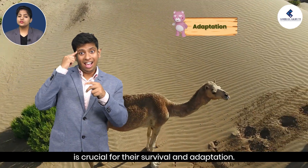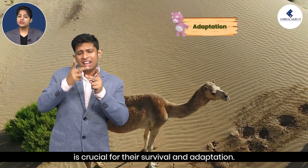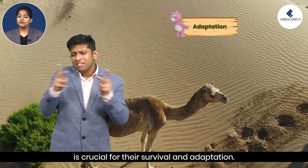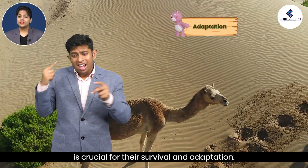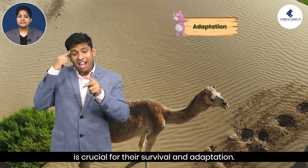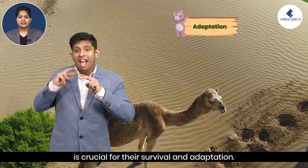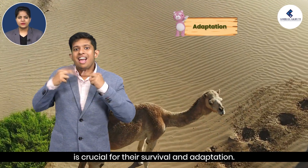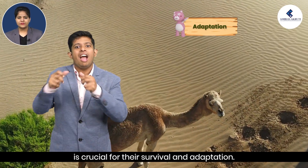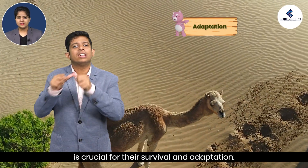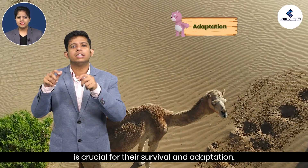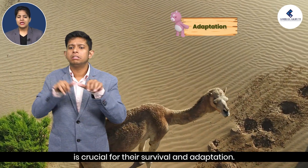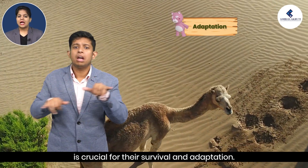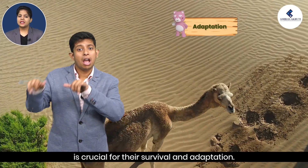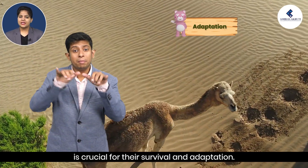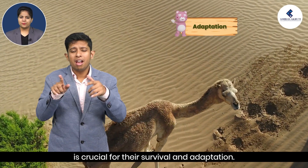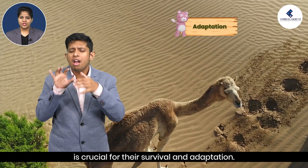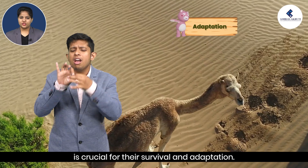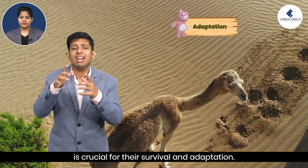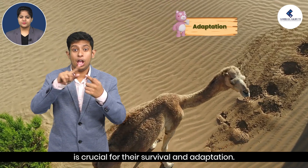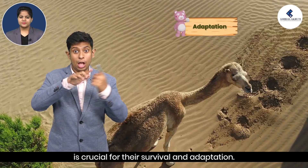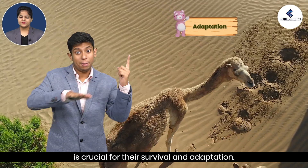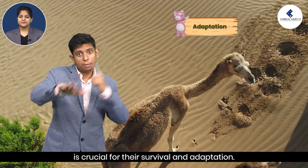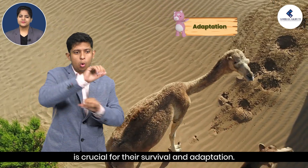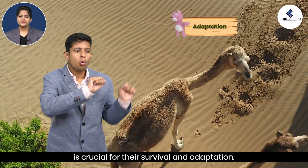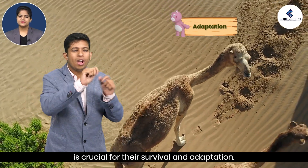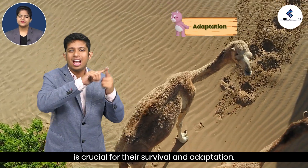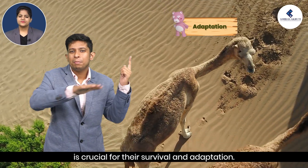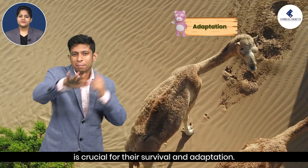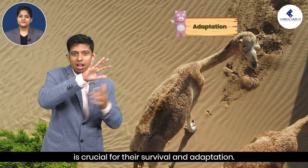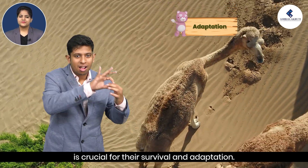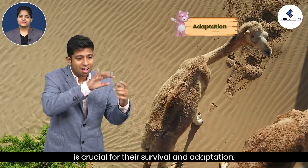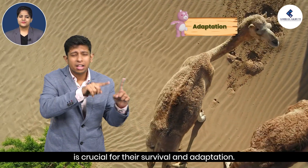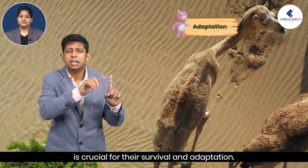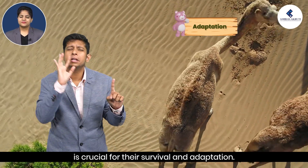is crucial for their survival and adaptation.